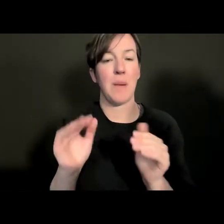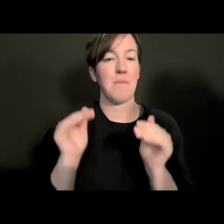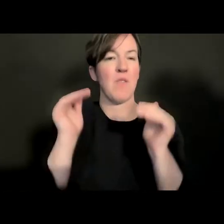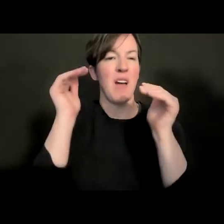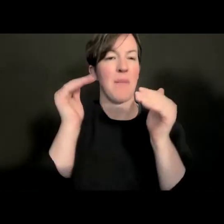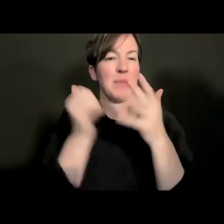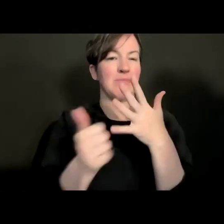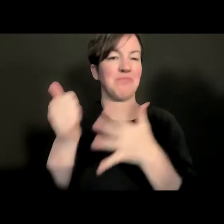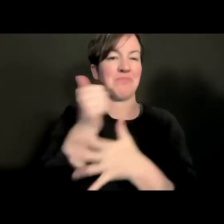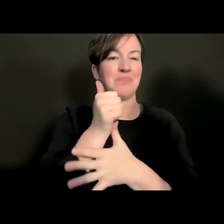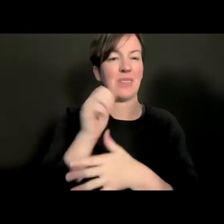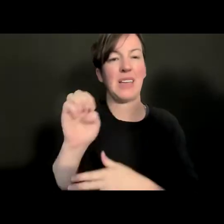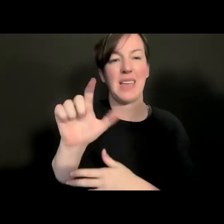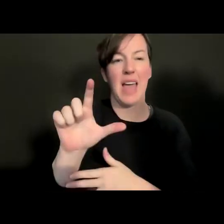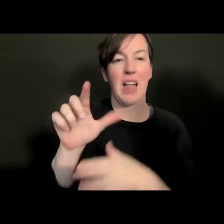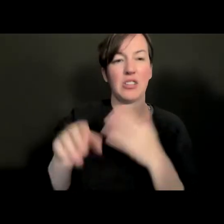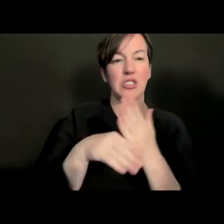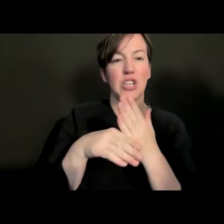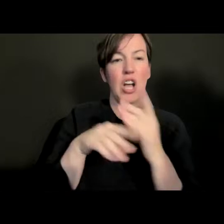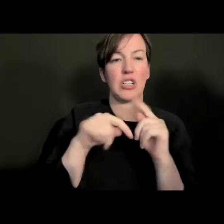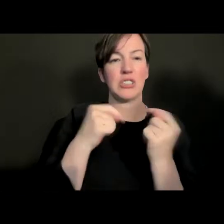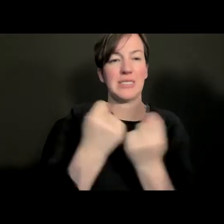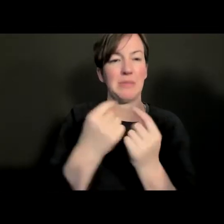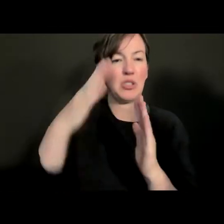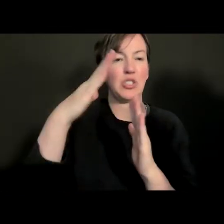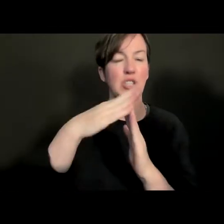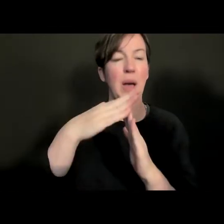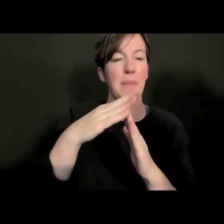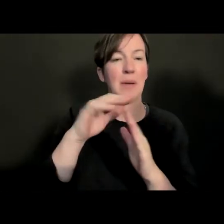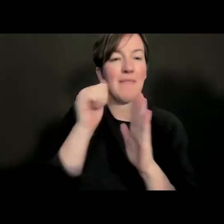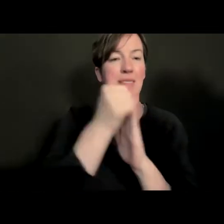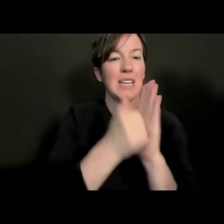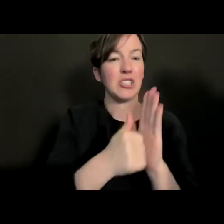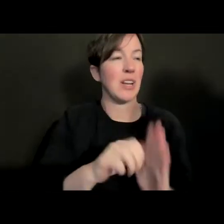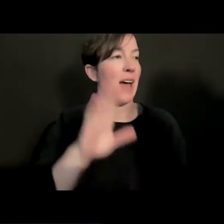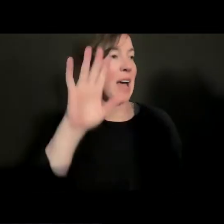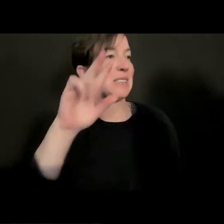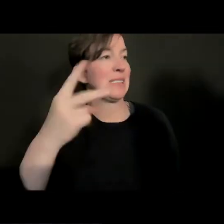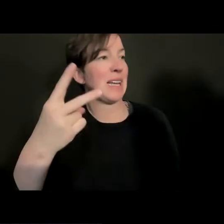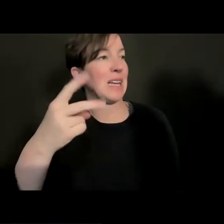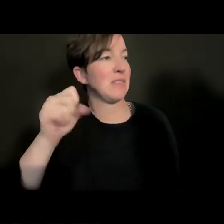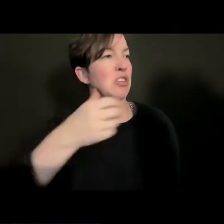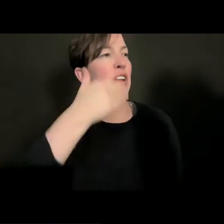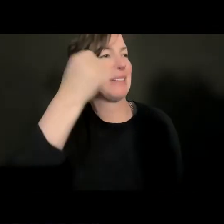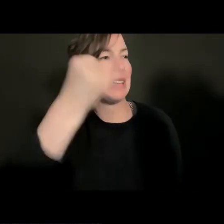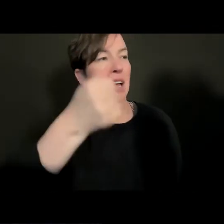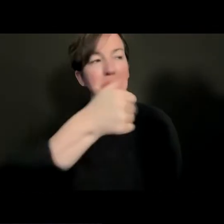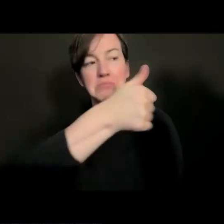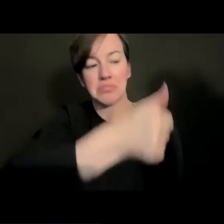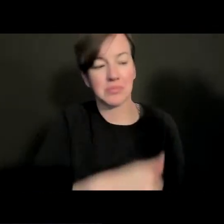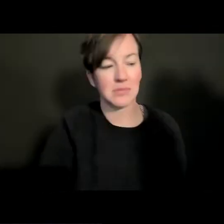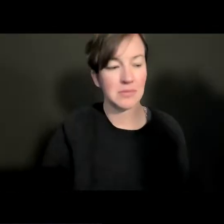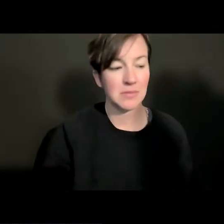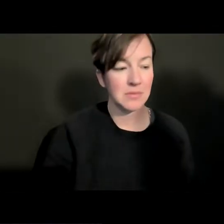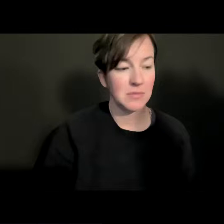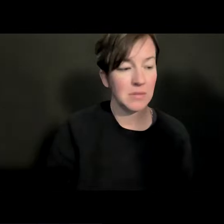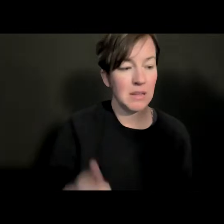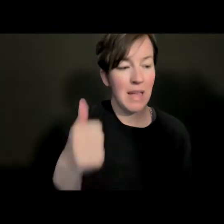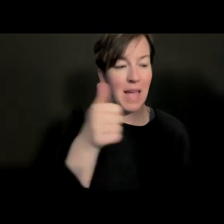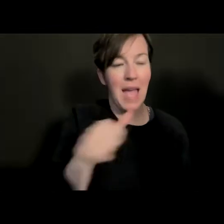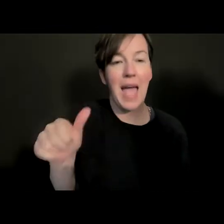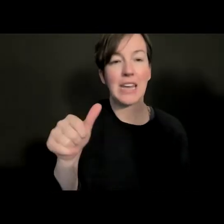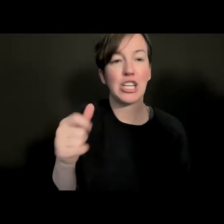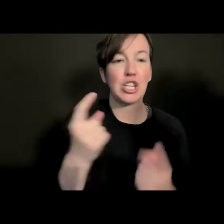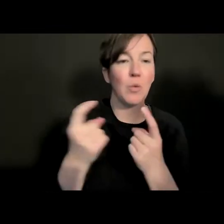Mhm, soccer mhm. team up to the top of the agenda. And I second that. Great. Okay. Great idea. Are there any questions or comments